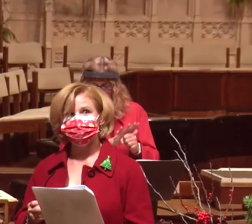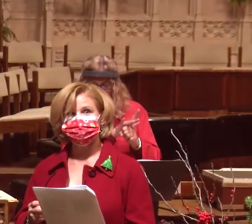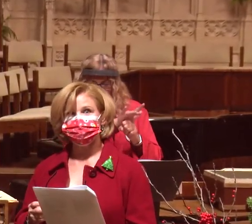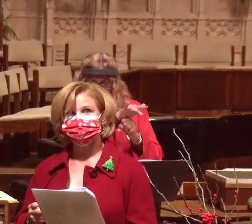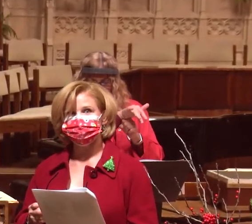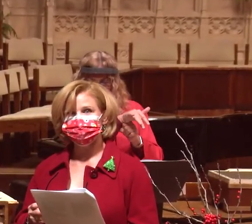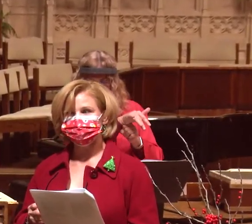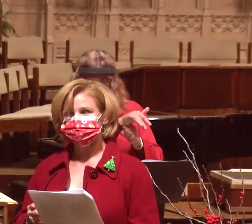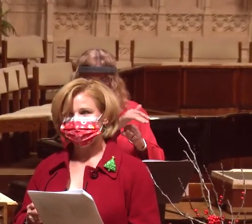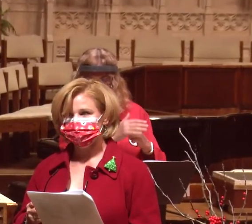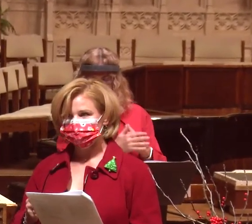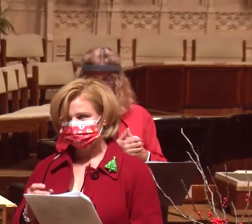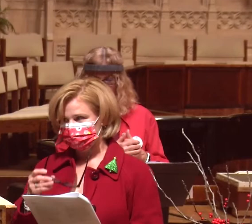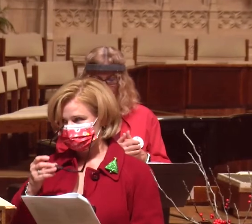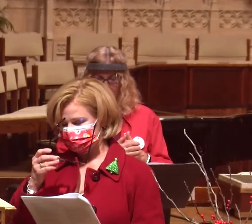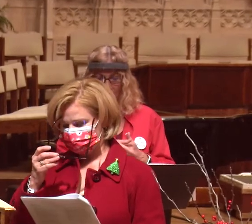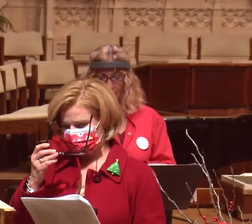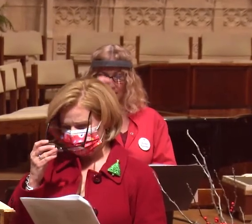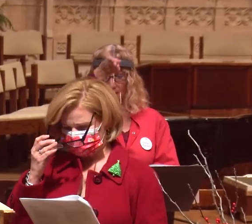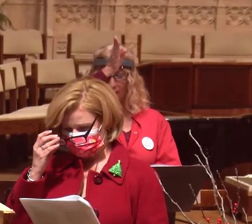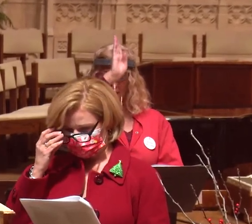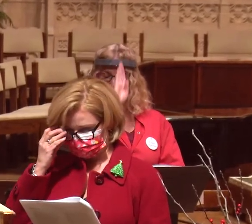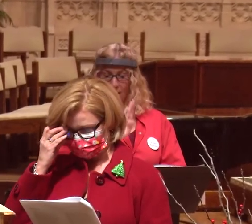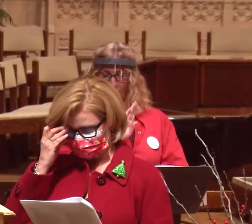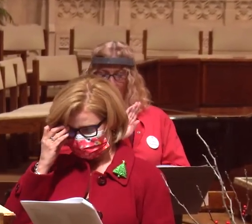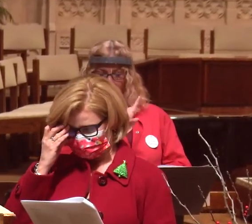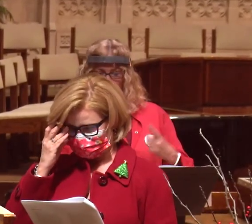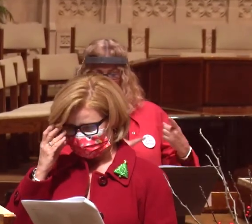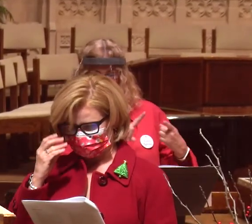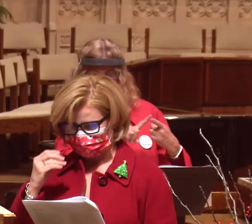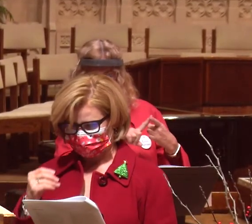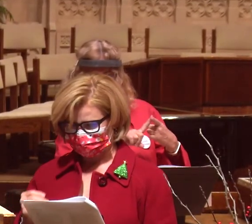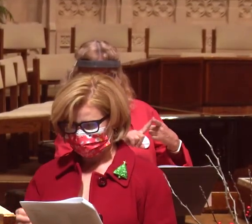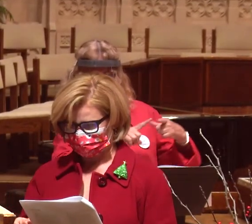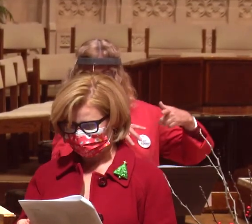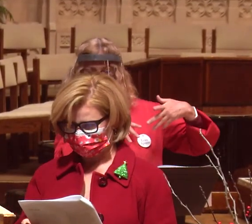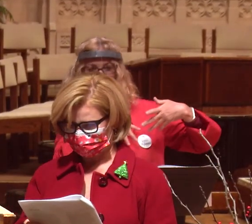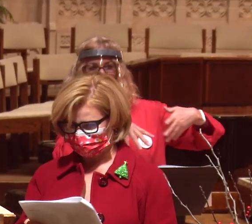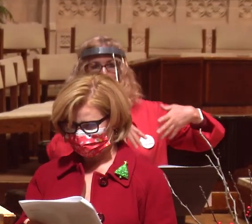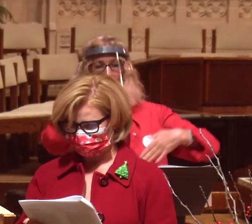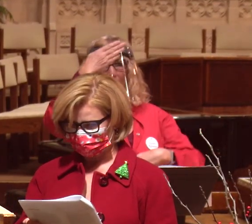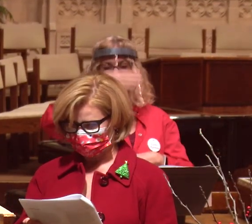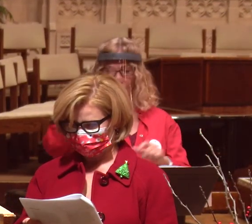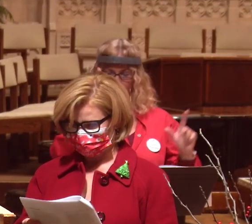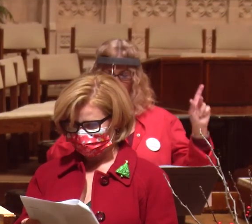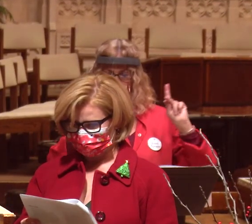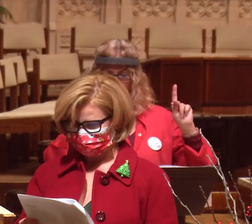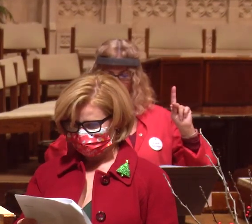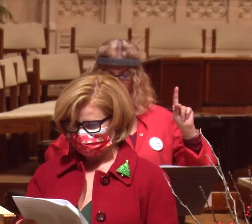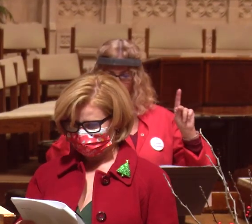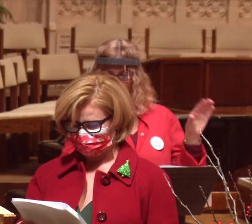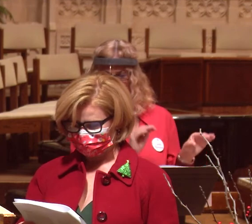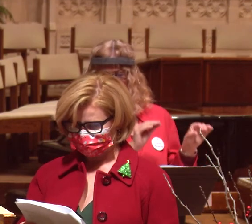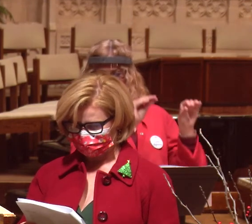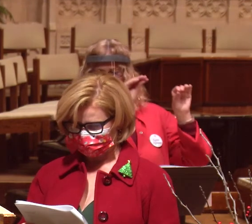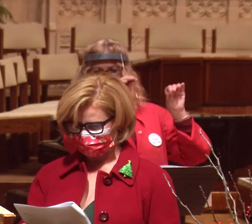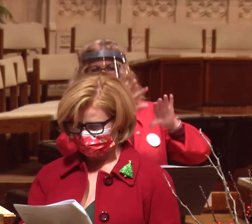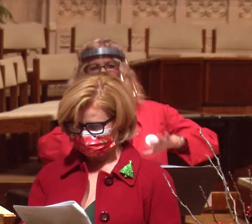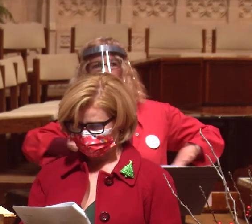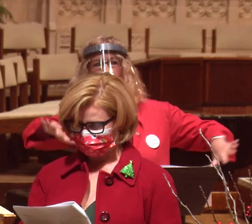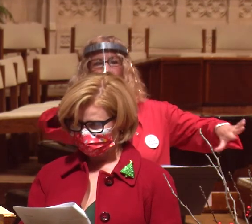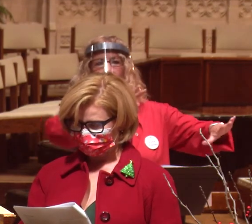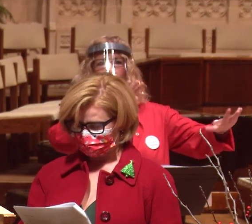wasteland. God, when you marched before your people, when you moved out through the wilderness, the earth